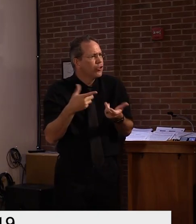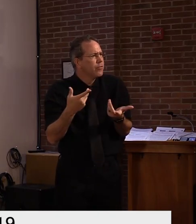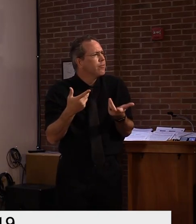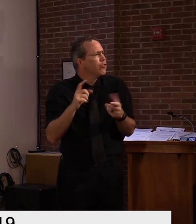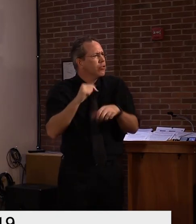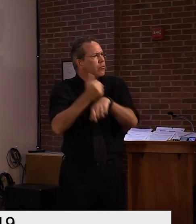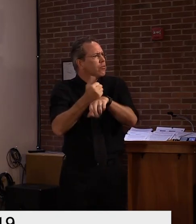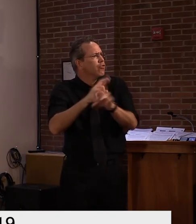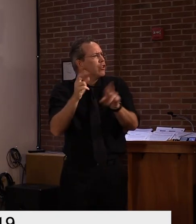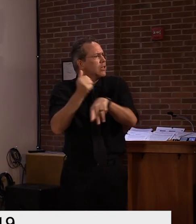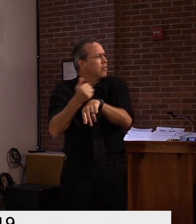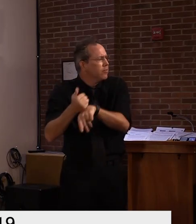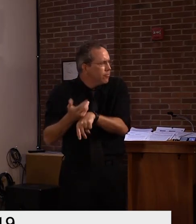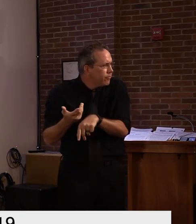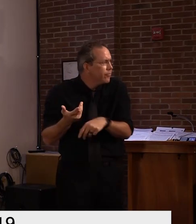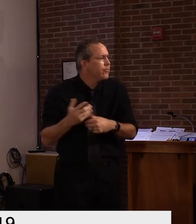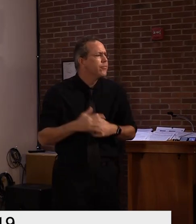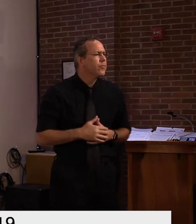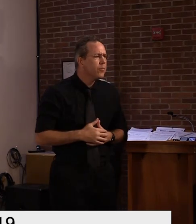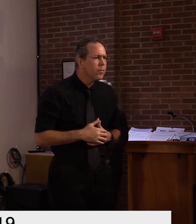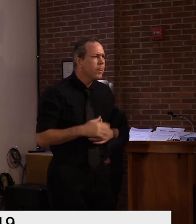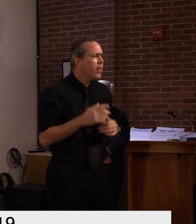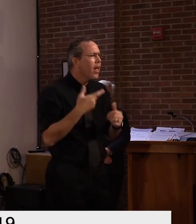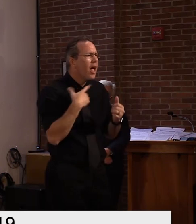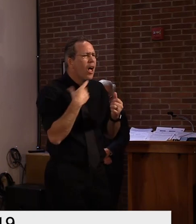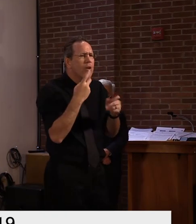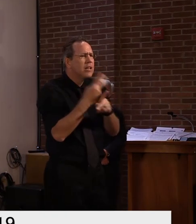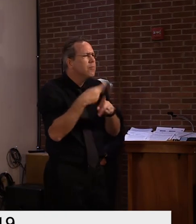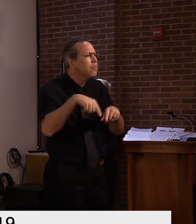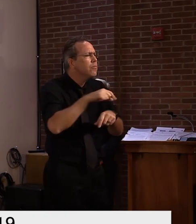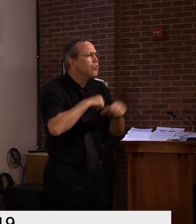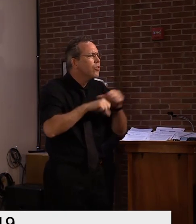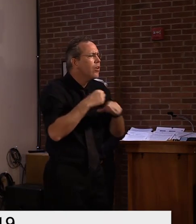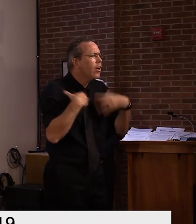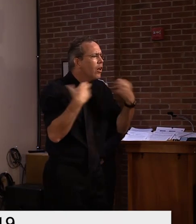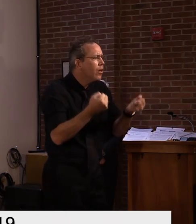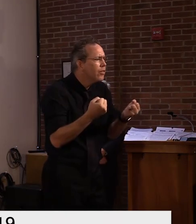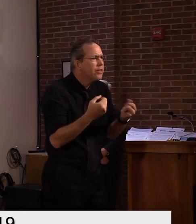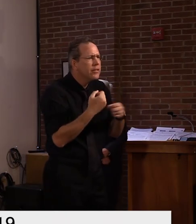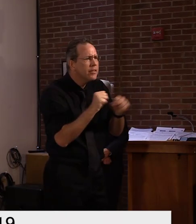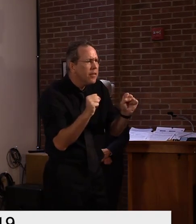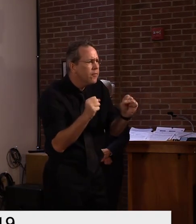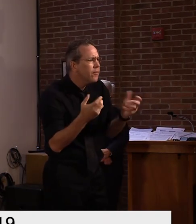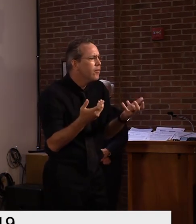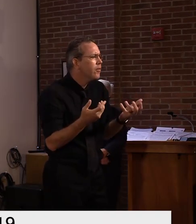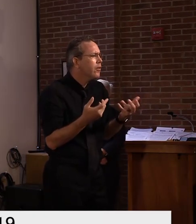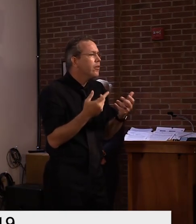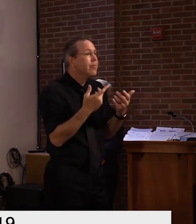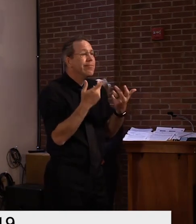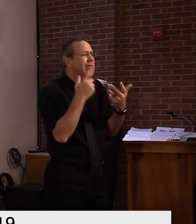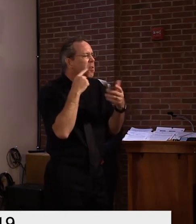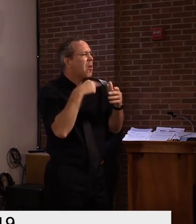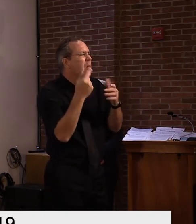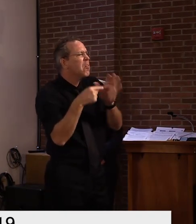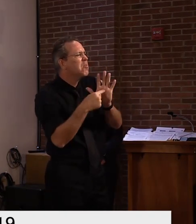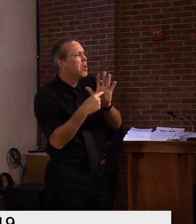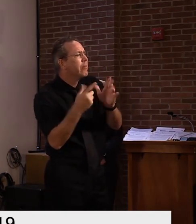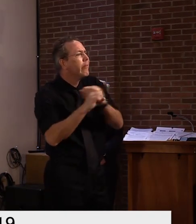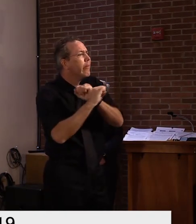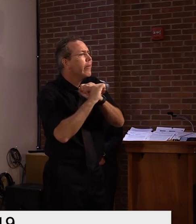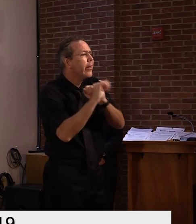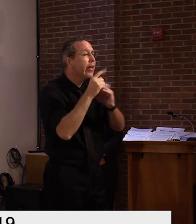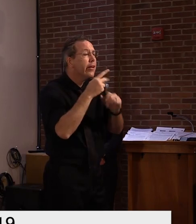the general population. I think there'll be a greater appreciation for all of those things in concert with emergency